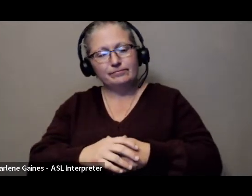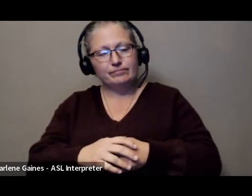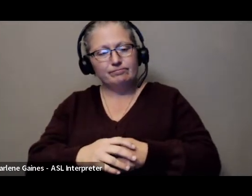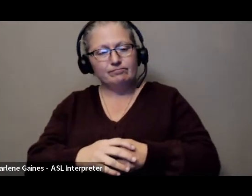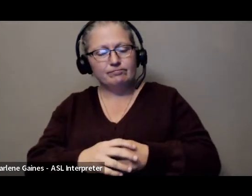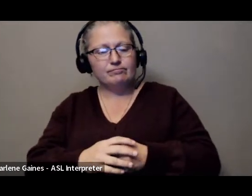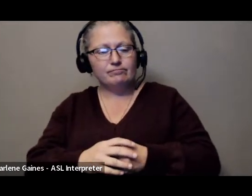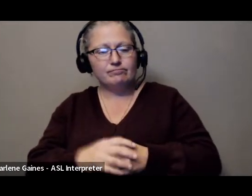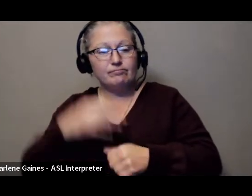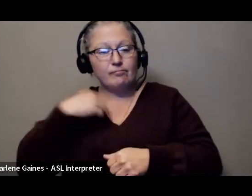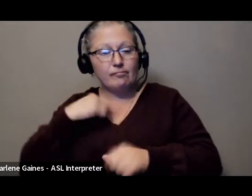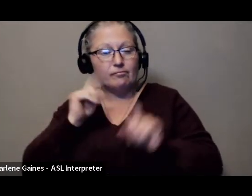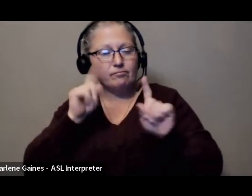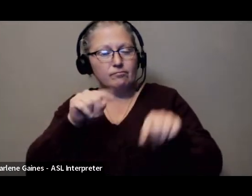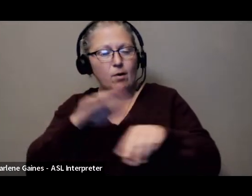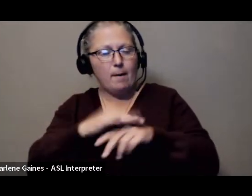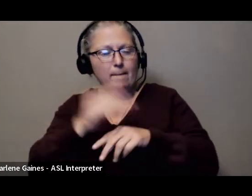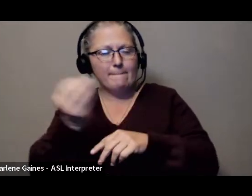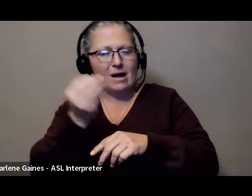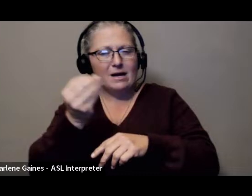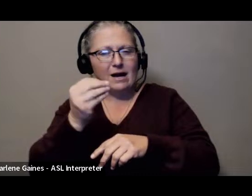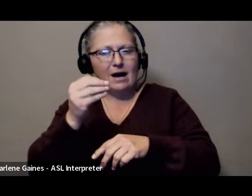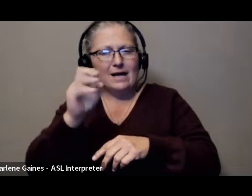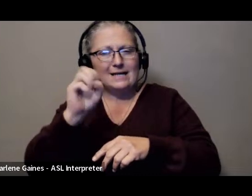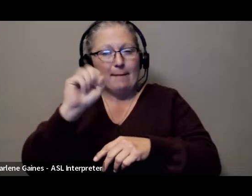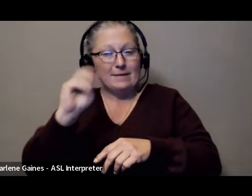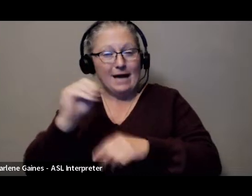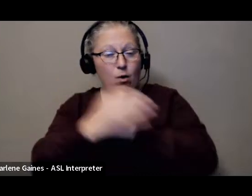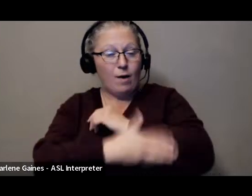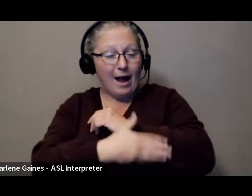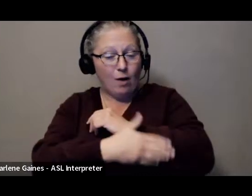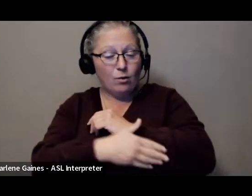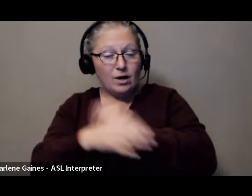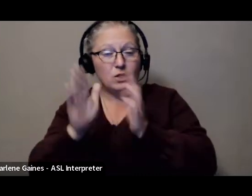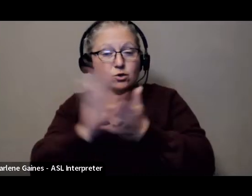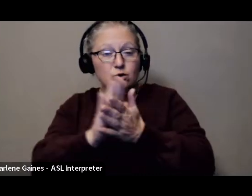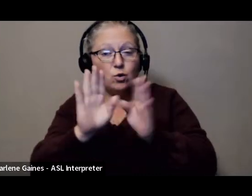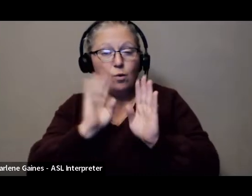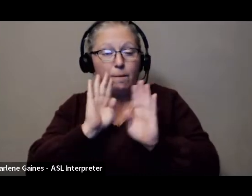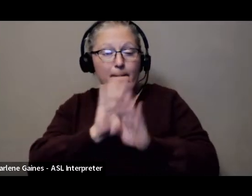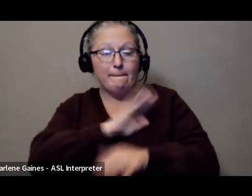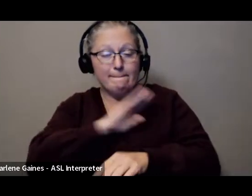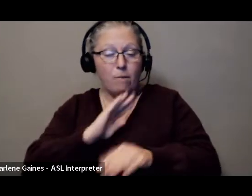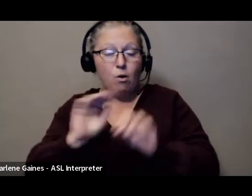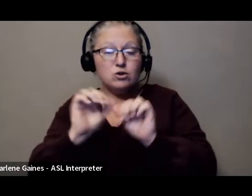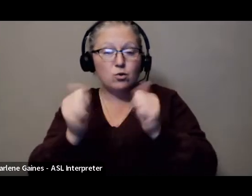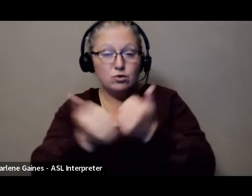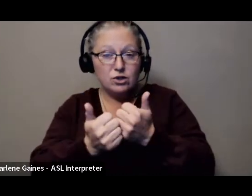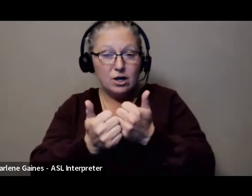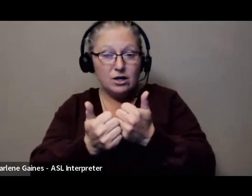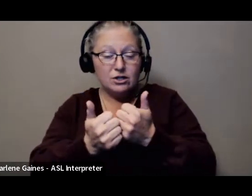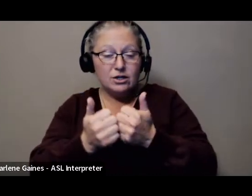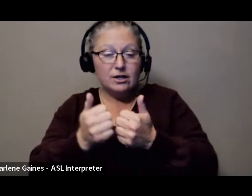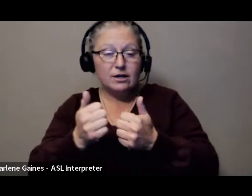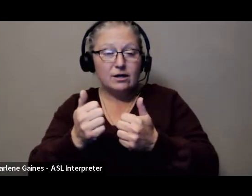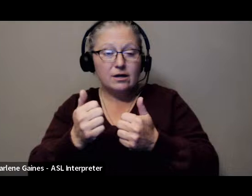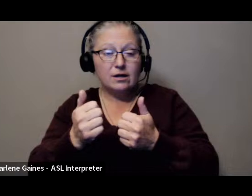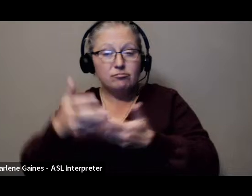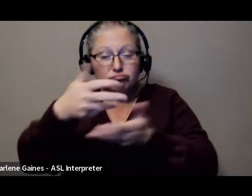I attended on Monday the San Mateo County School Board Association mixer,